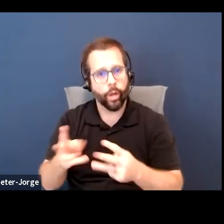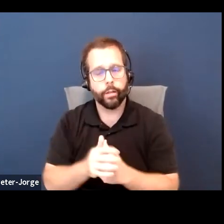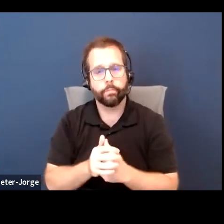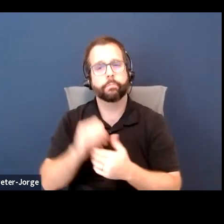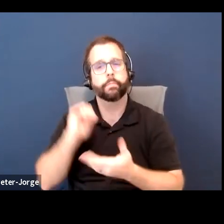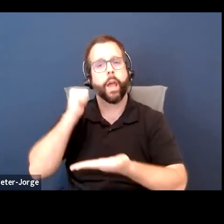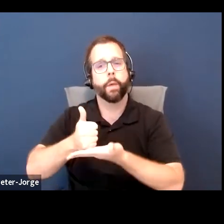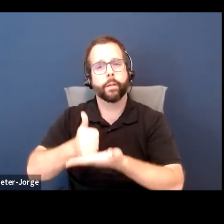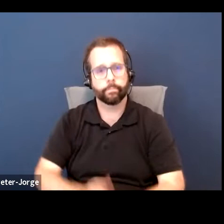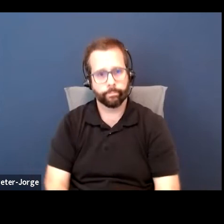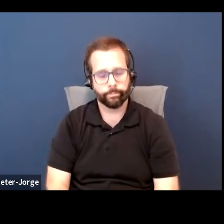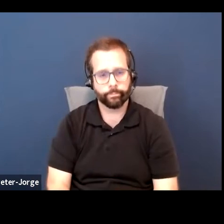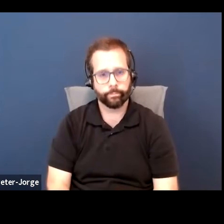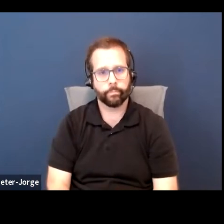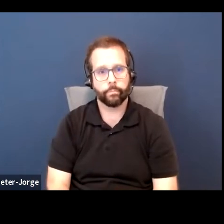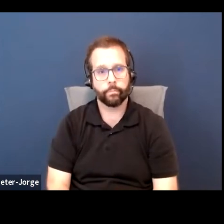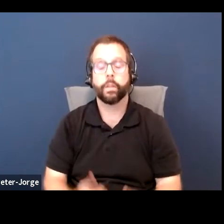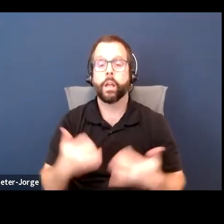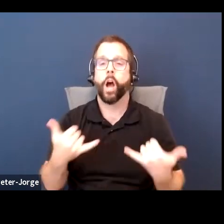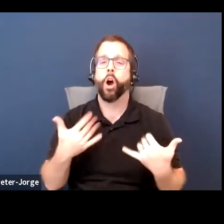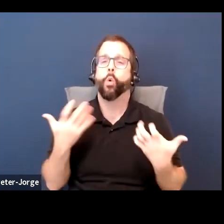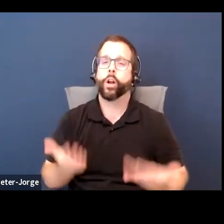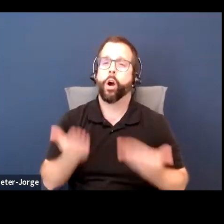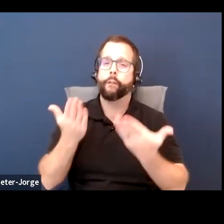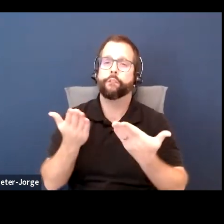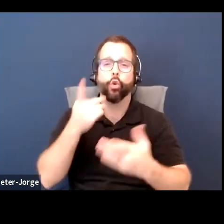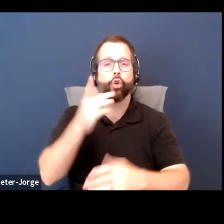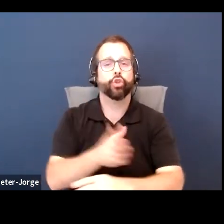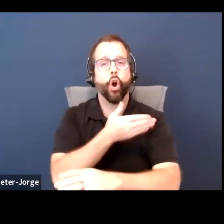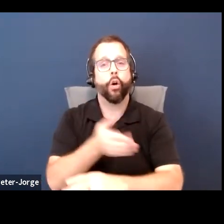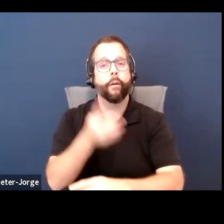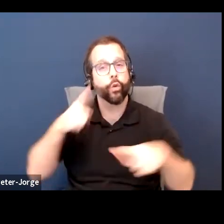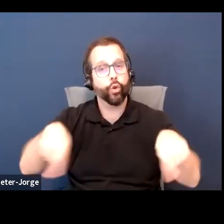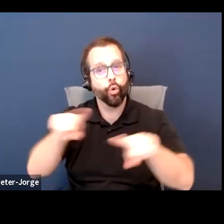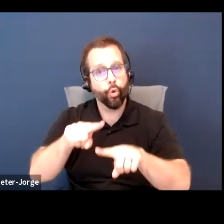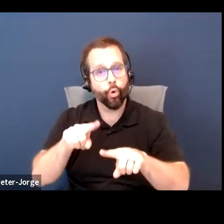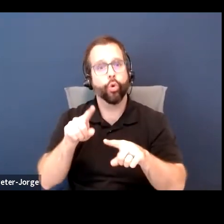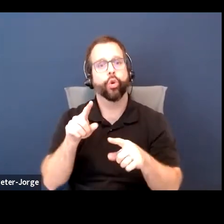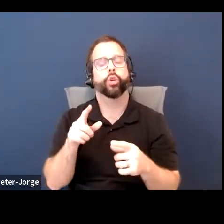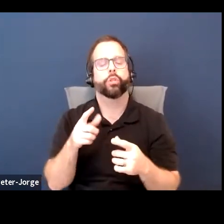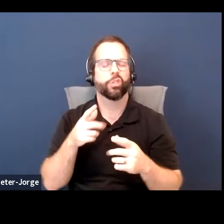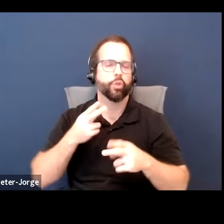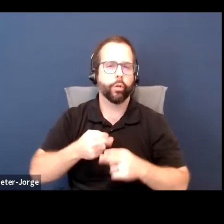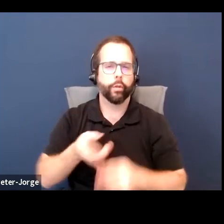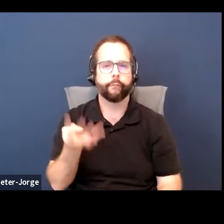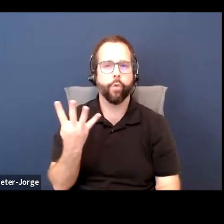Amen. The song I'm going to sing for you guys today is that Four Direction song.